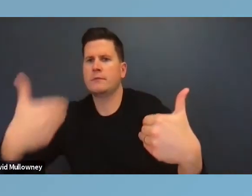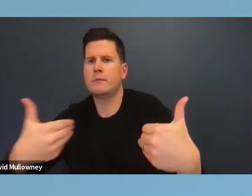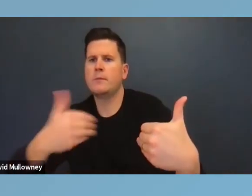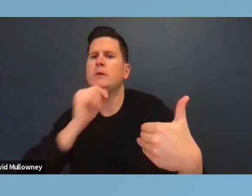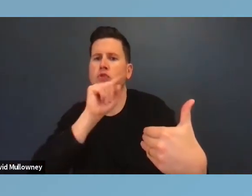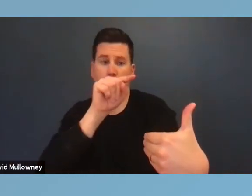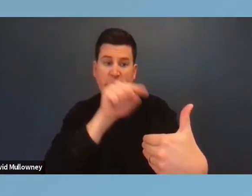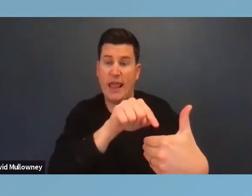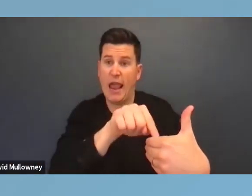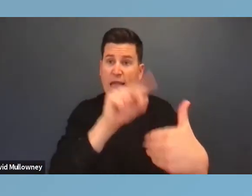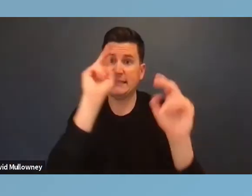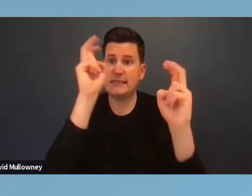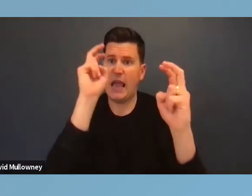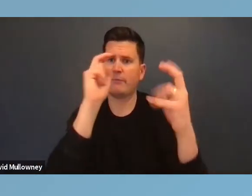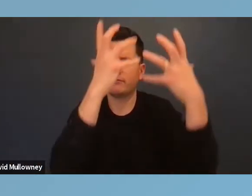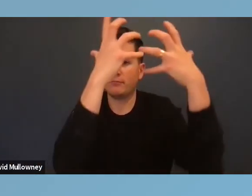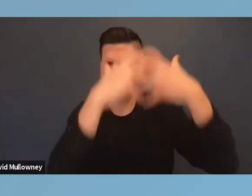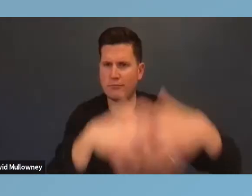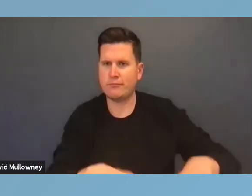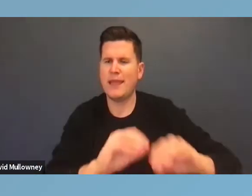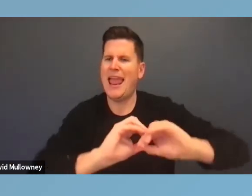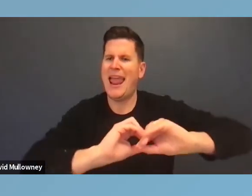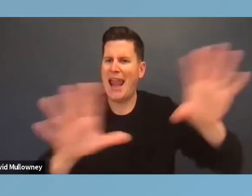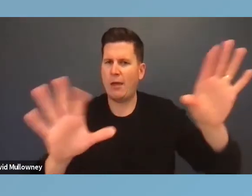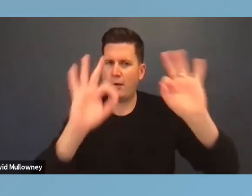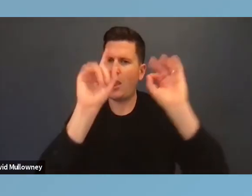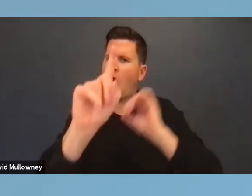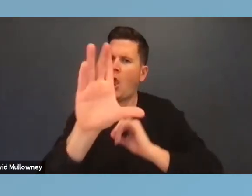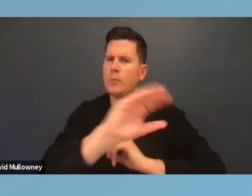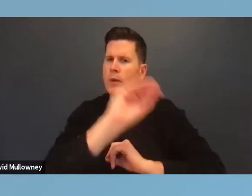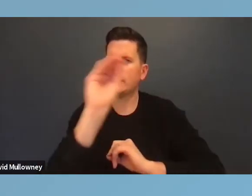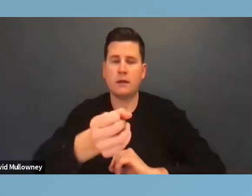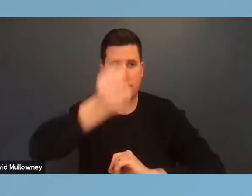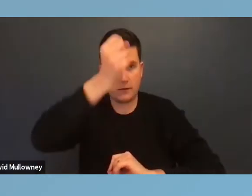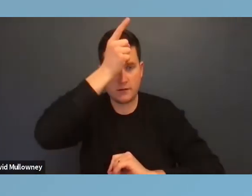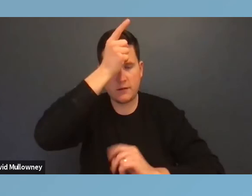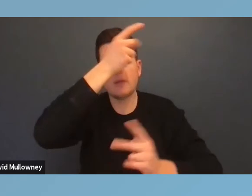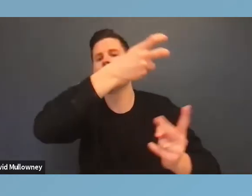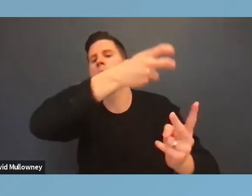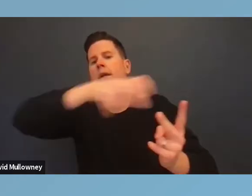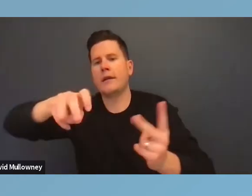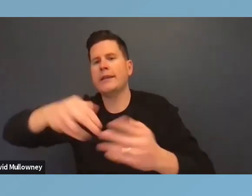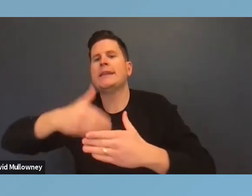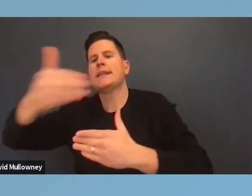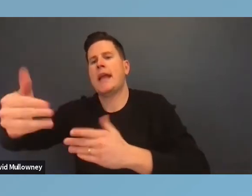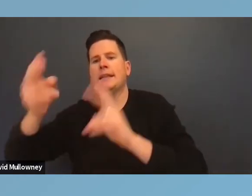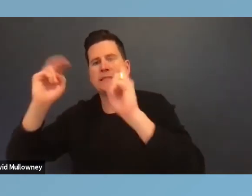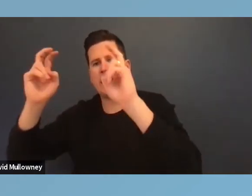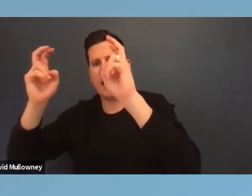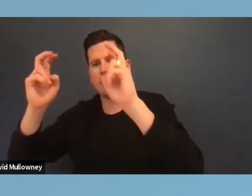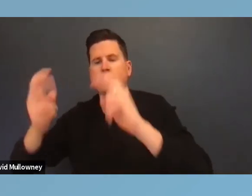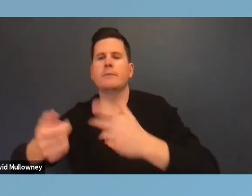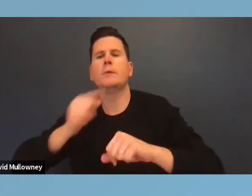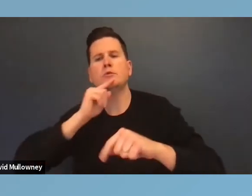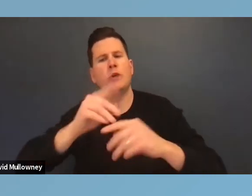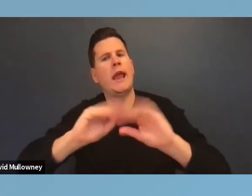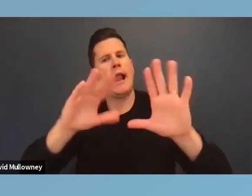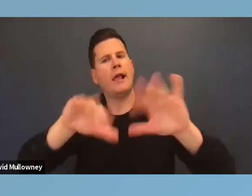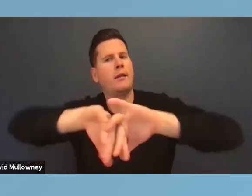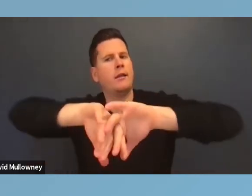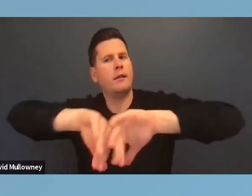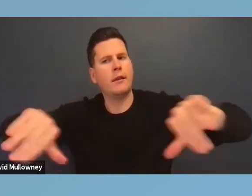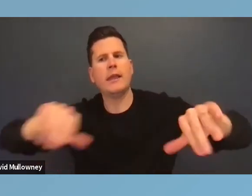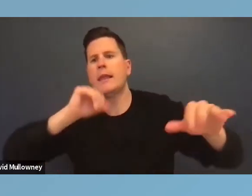If you're going to change topics, make sure that you have gone through 100% of that topic and then move on to